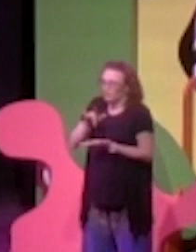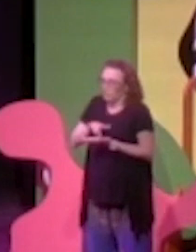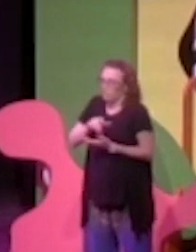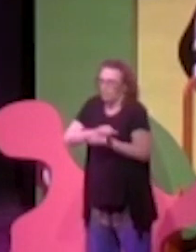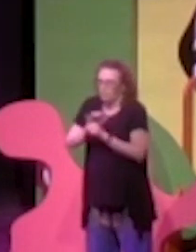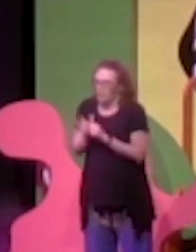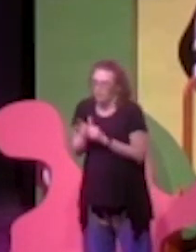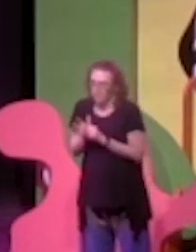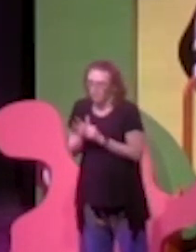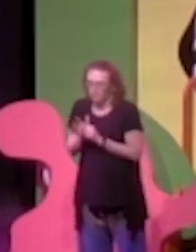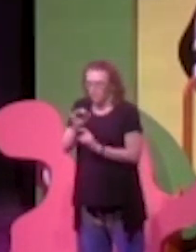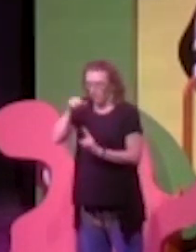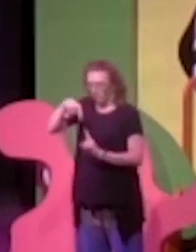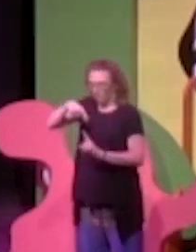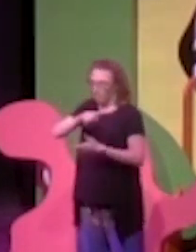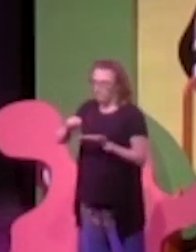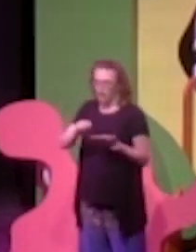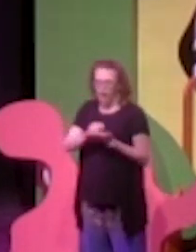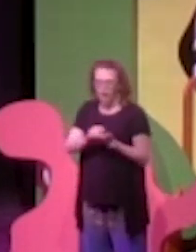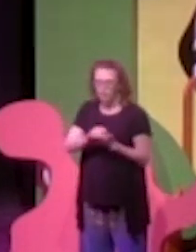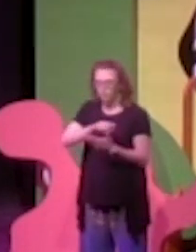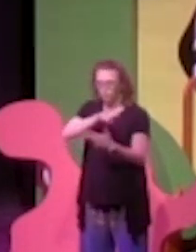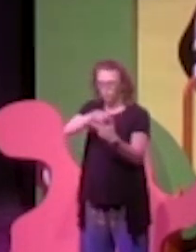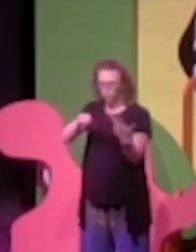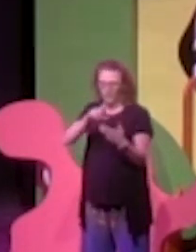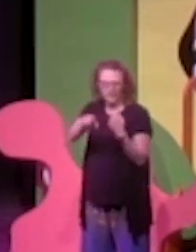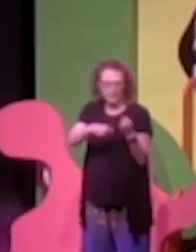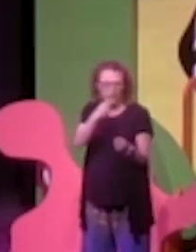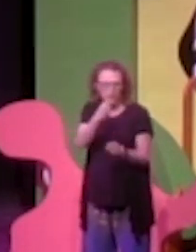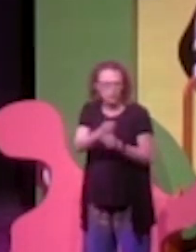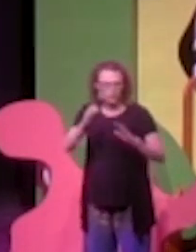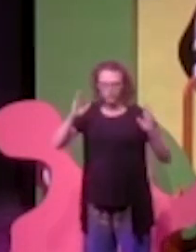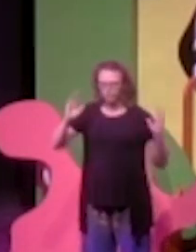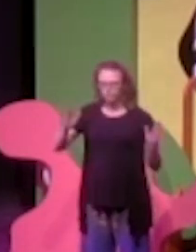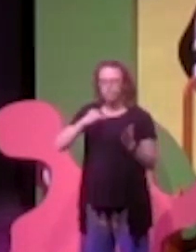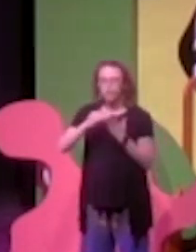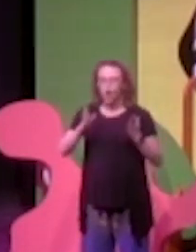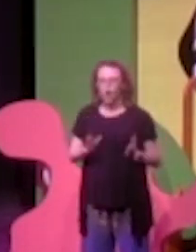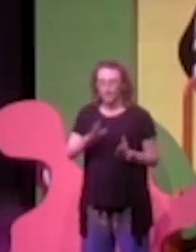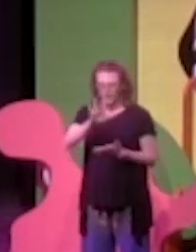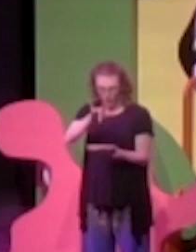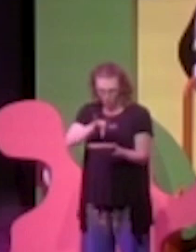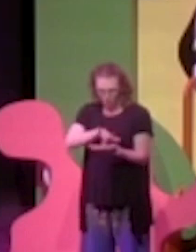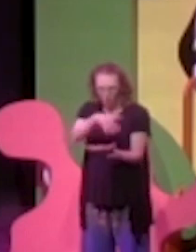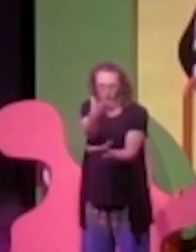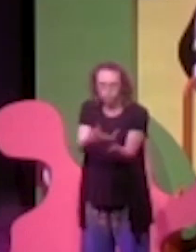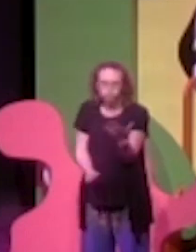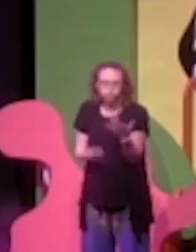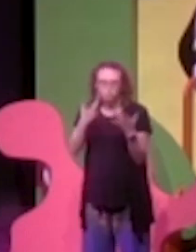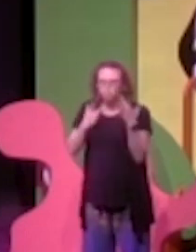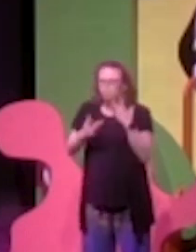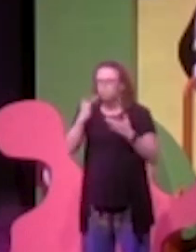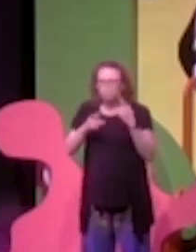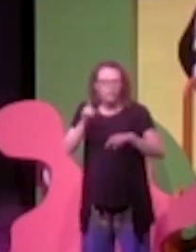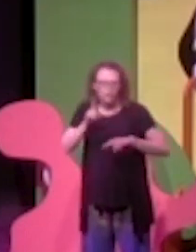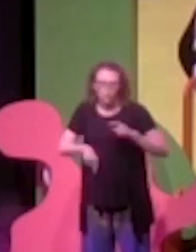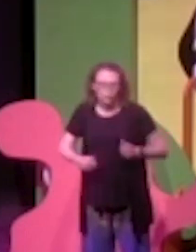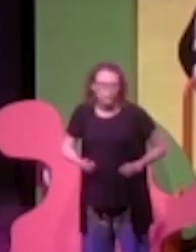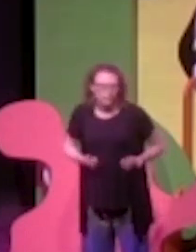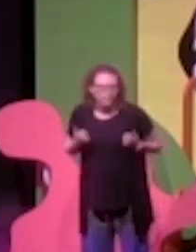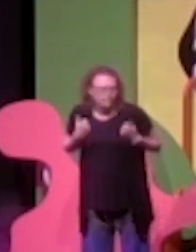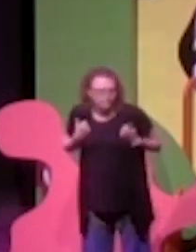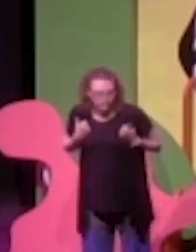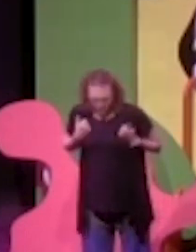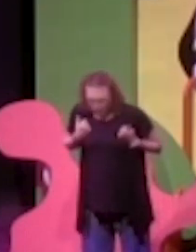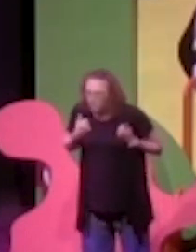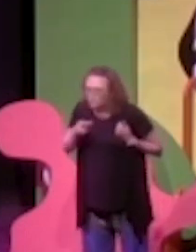way to survive. There were no venues open. The second round is up, so for those of you who are still applying to that, please take a look